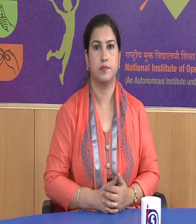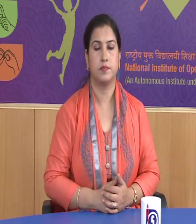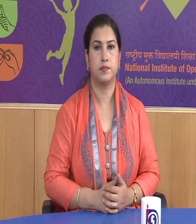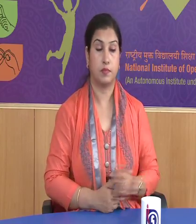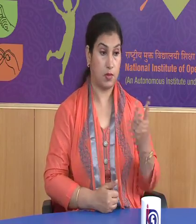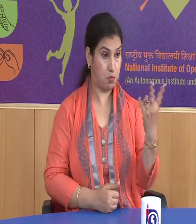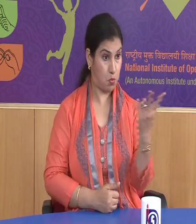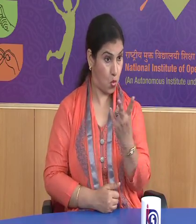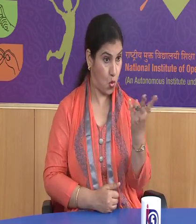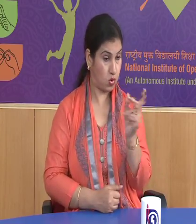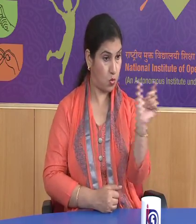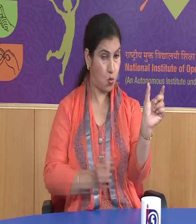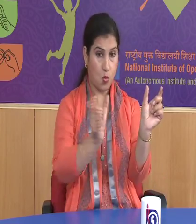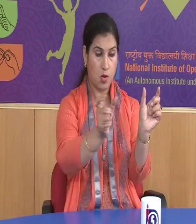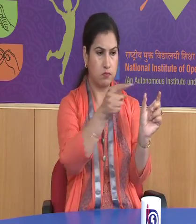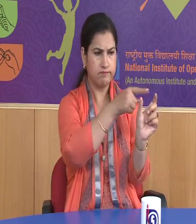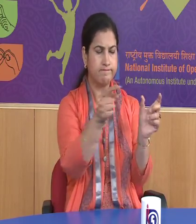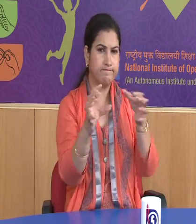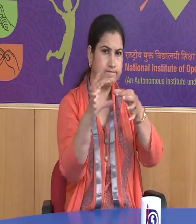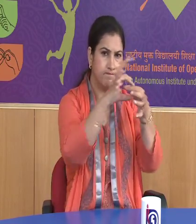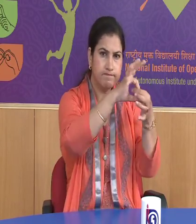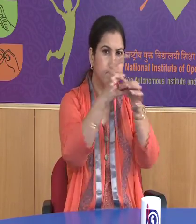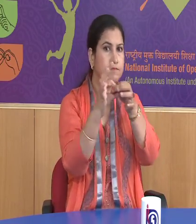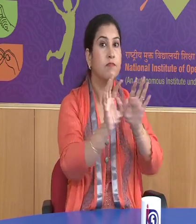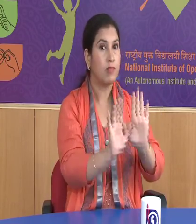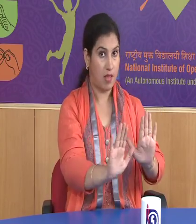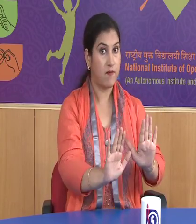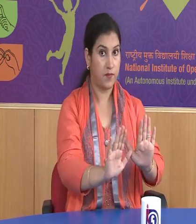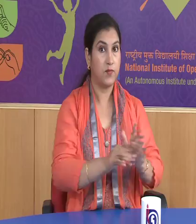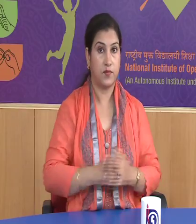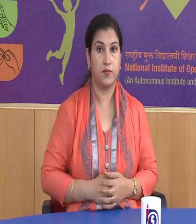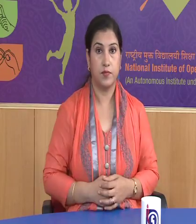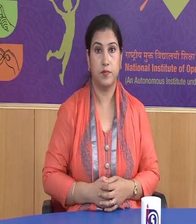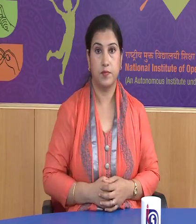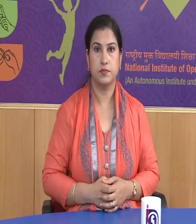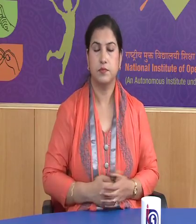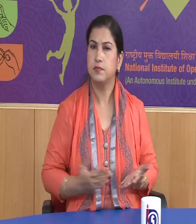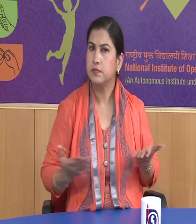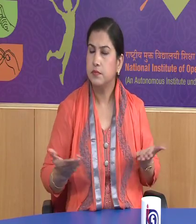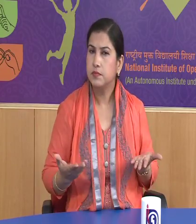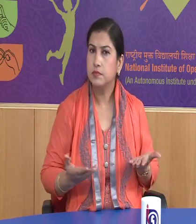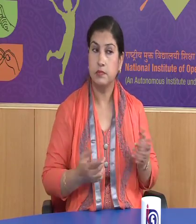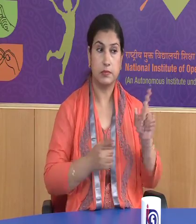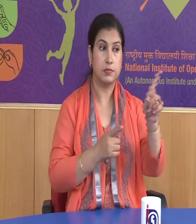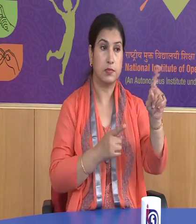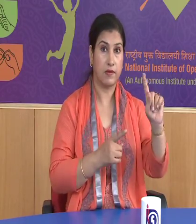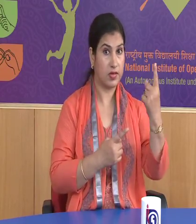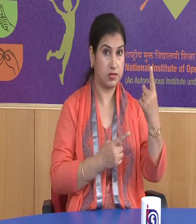Both these words are related to each other. Peace and security